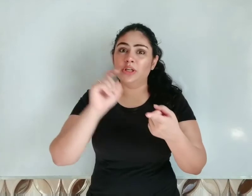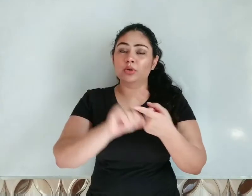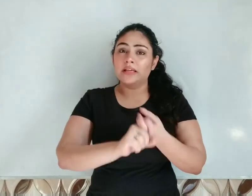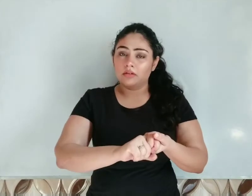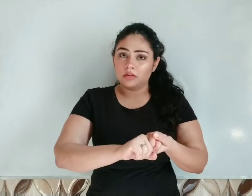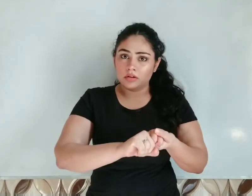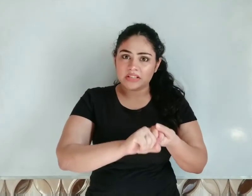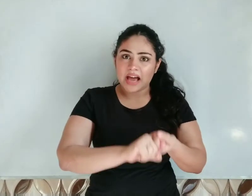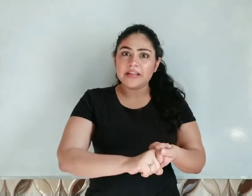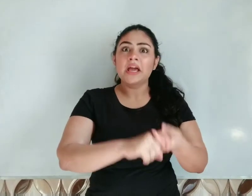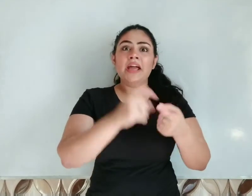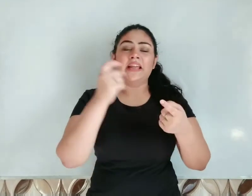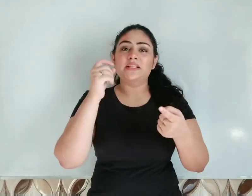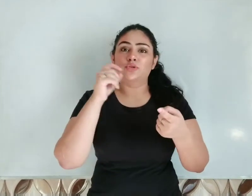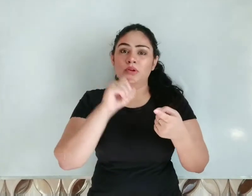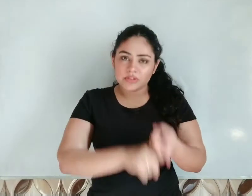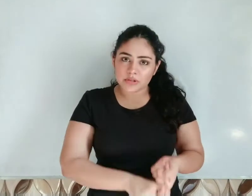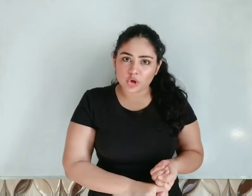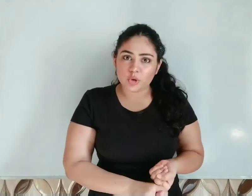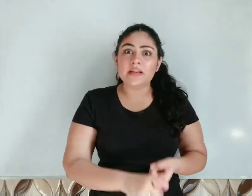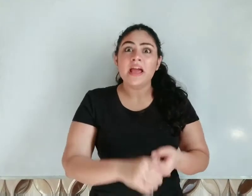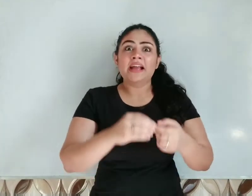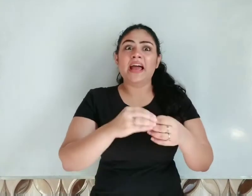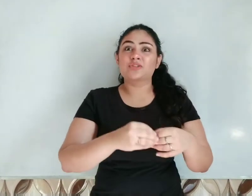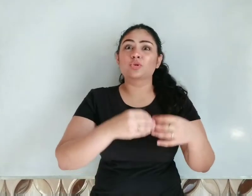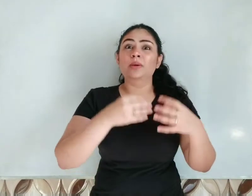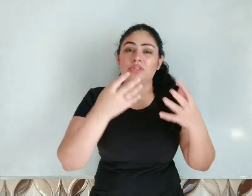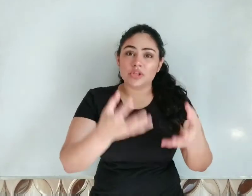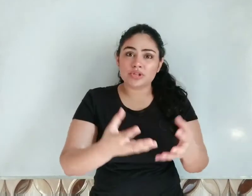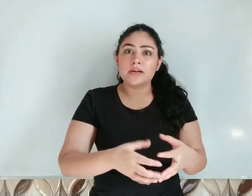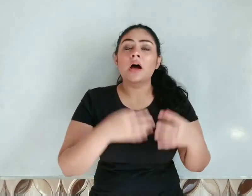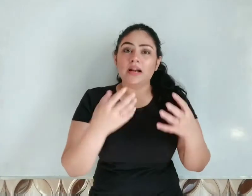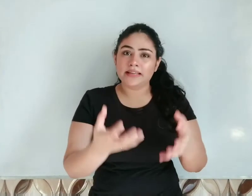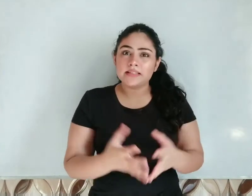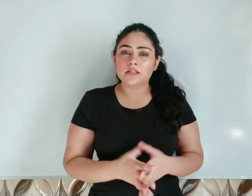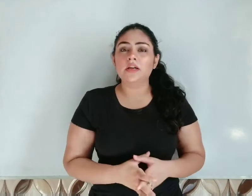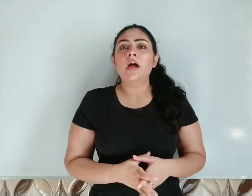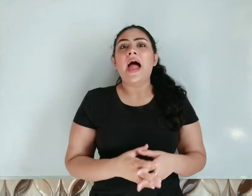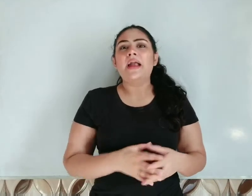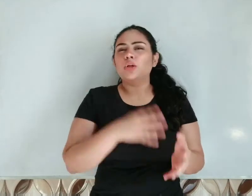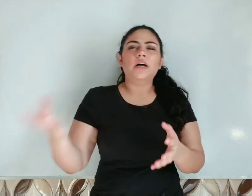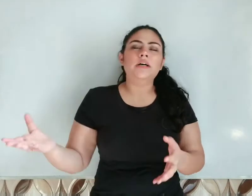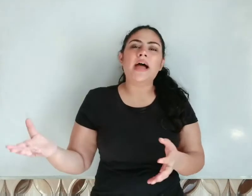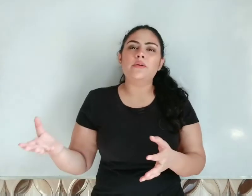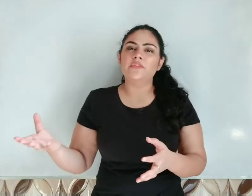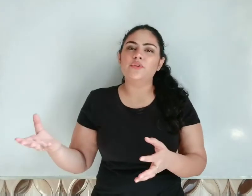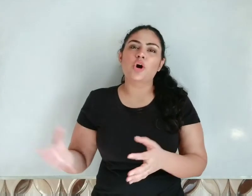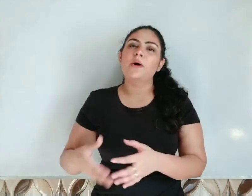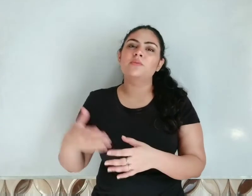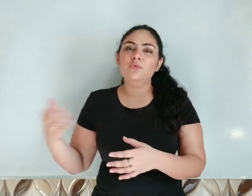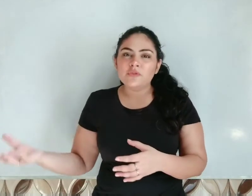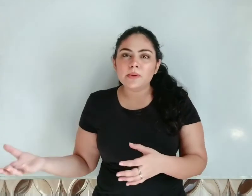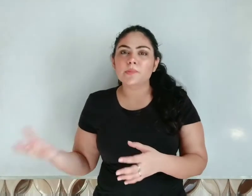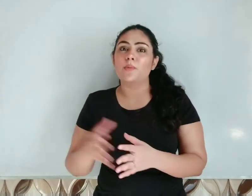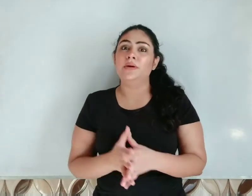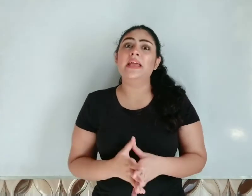duly signed, it has to be written document, it has to be registered, attested, and on the other hand, when we talk about movable property,